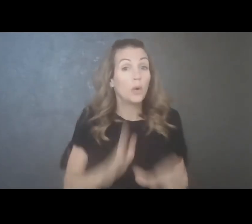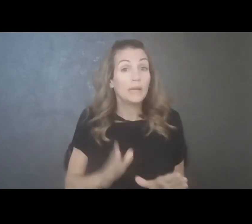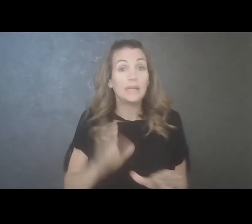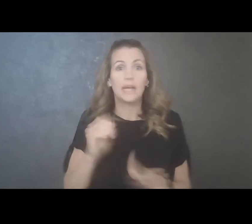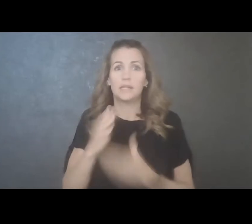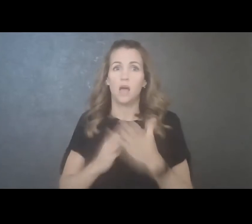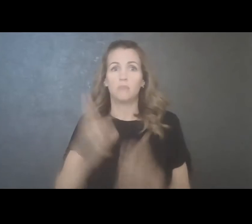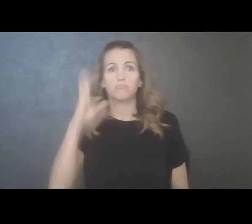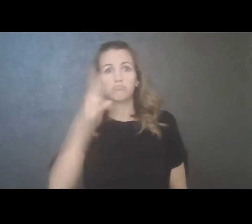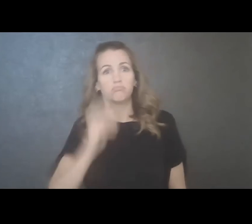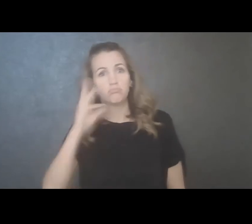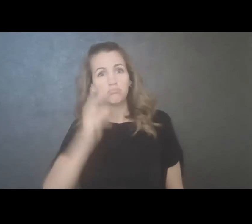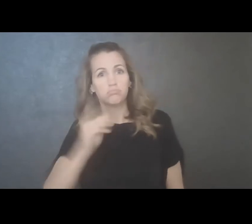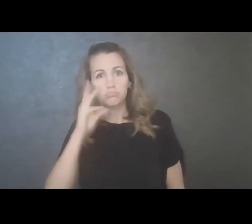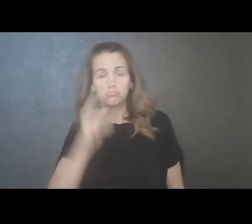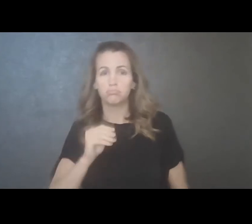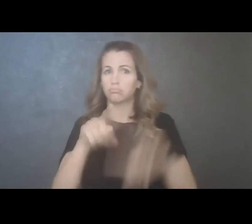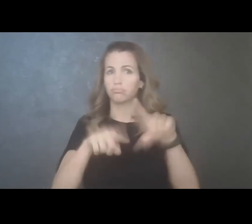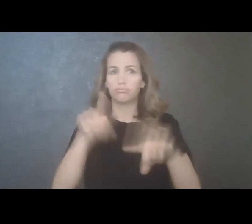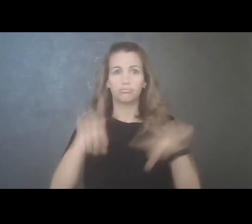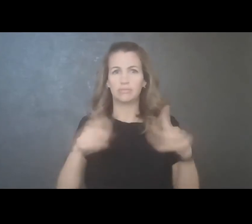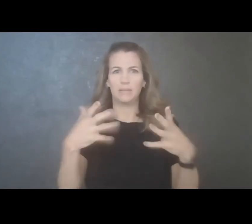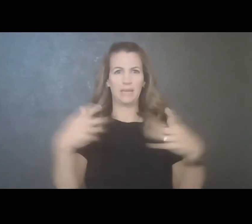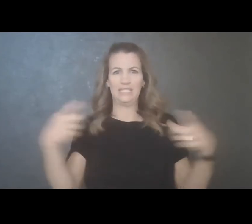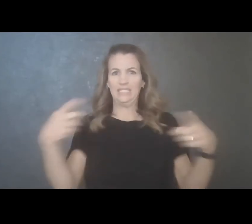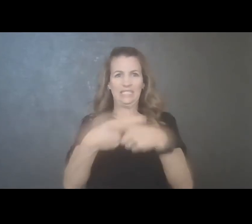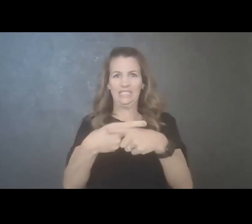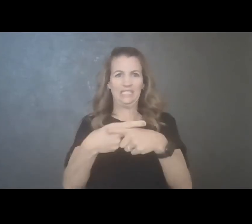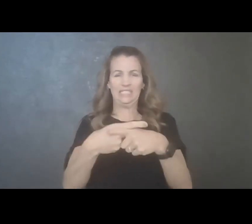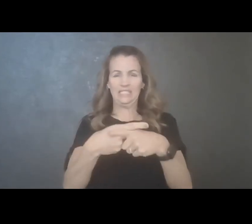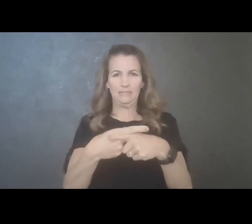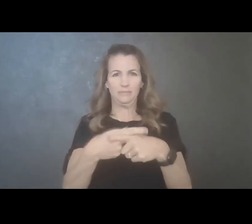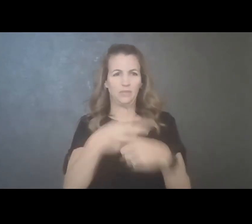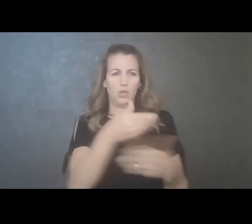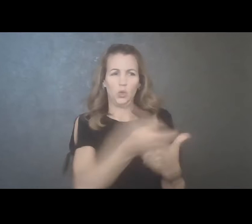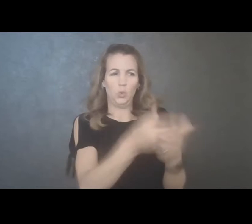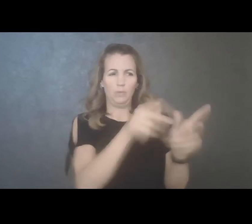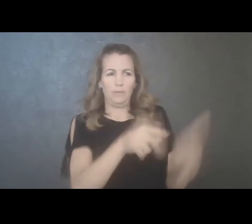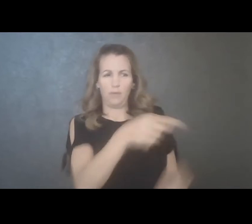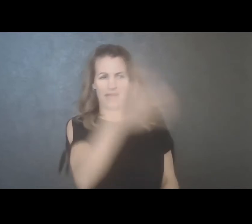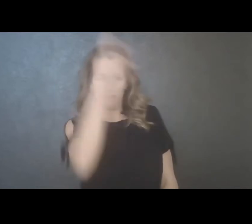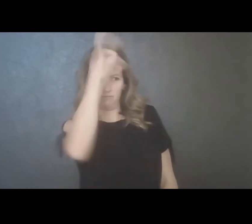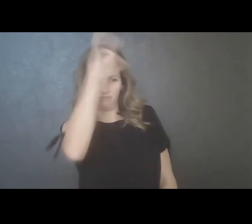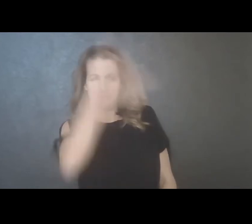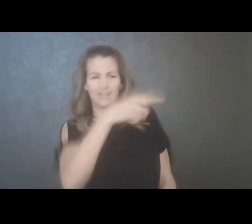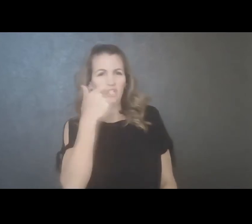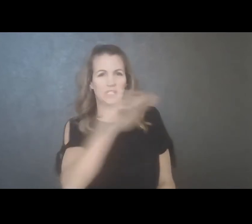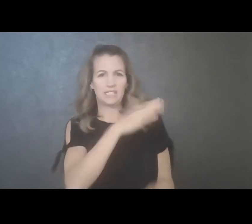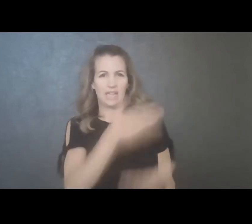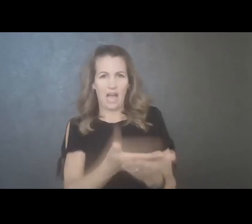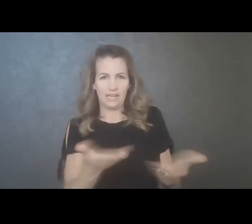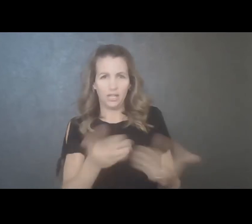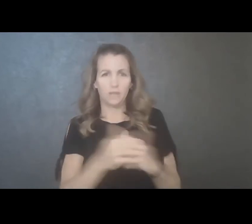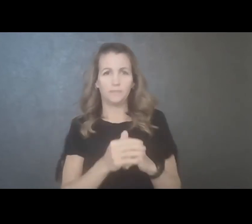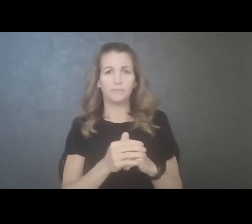industry, and they might clash. There might be this clash of, oh, the new people, they don't know what they're doing. They just got here, they don't know how it is. And